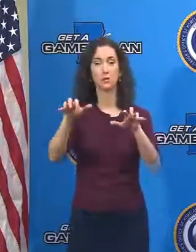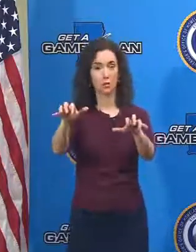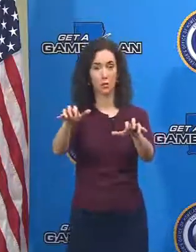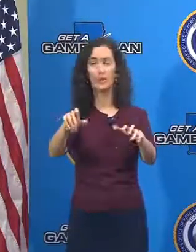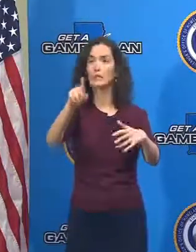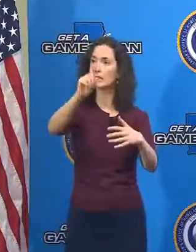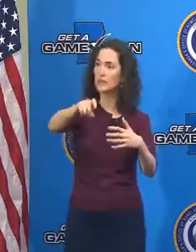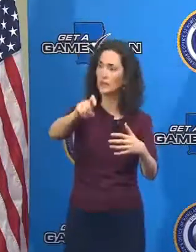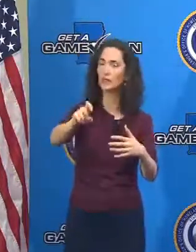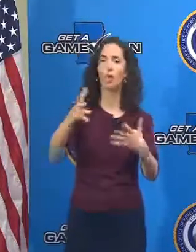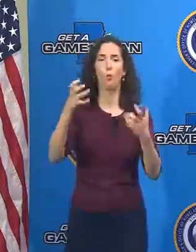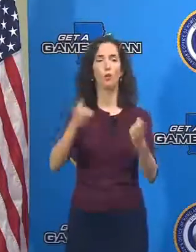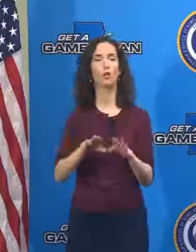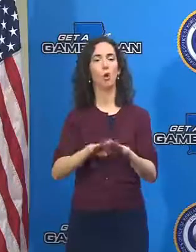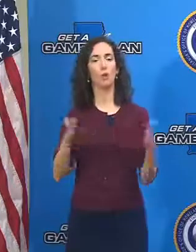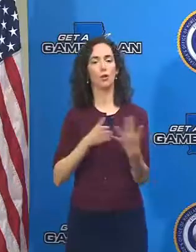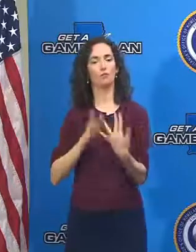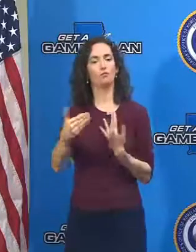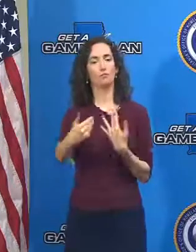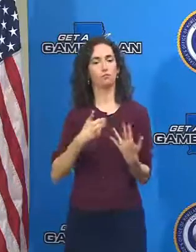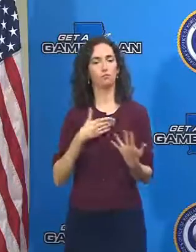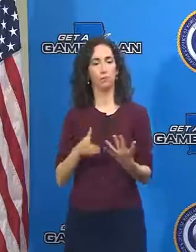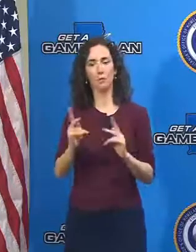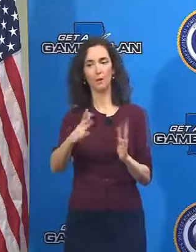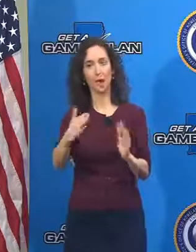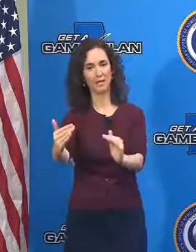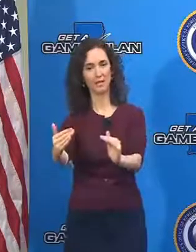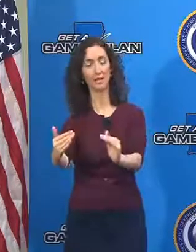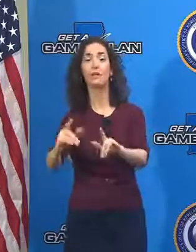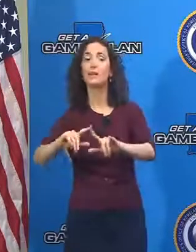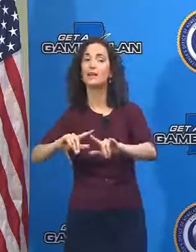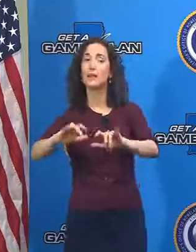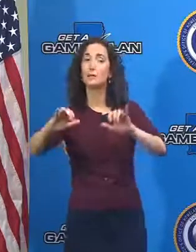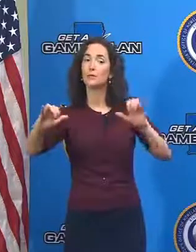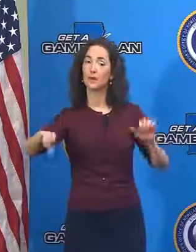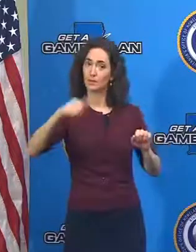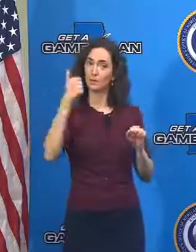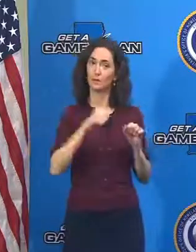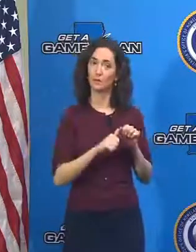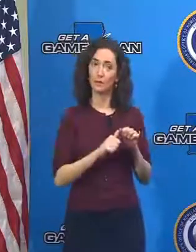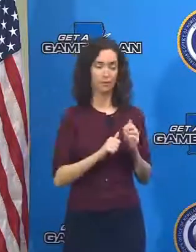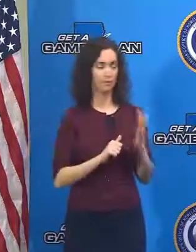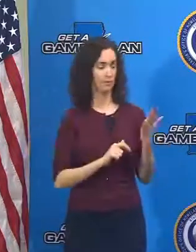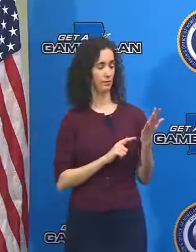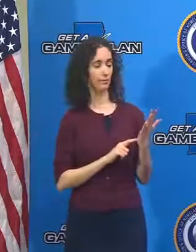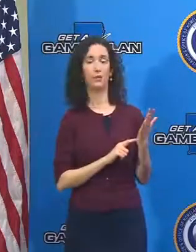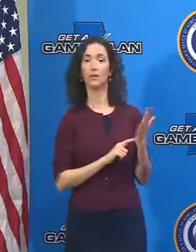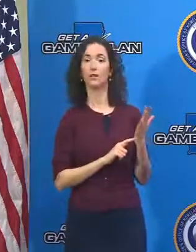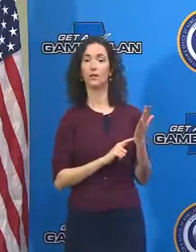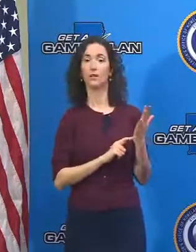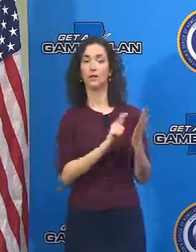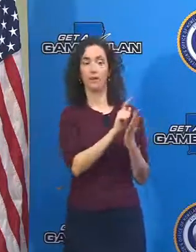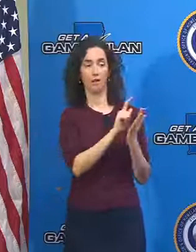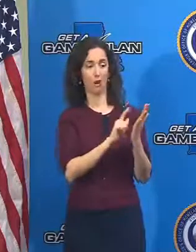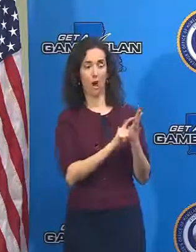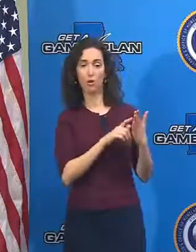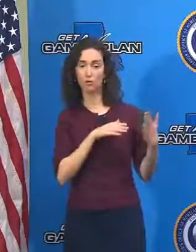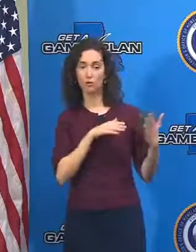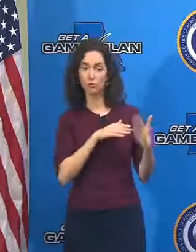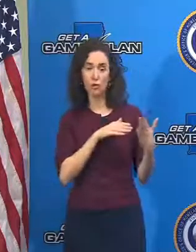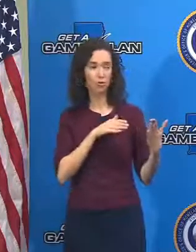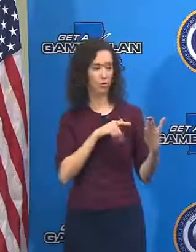and expects transparency. However, we need to balance that with the fact that we do not want to do anything that will place in